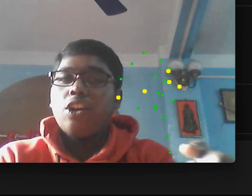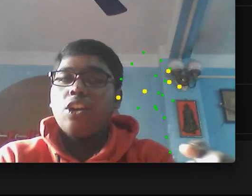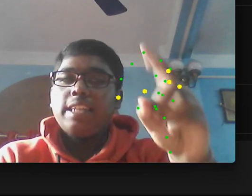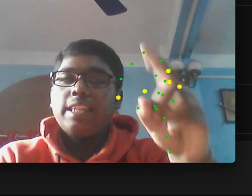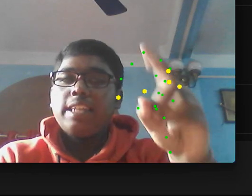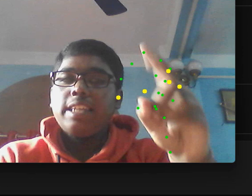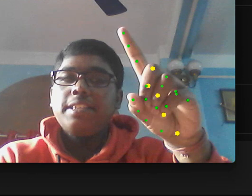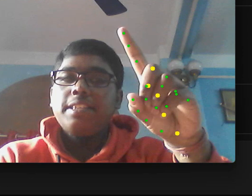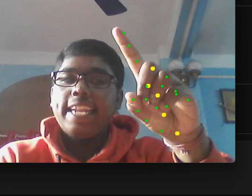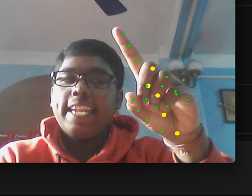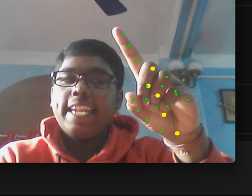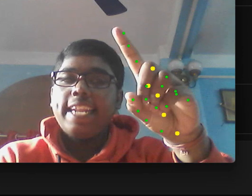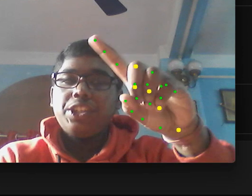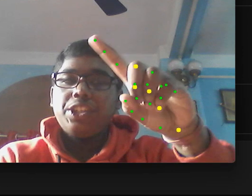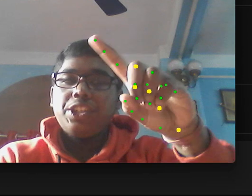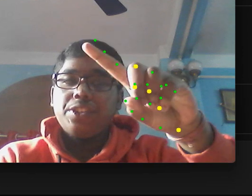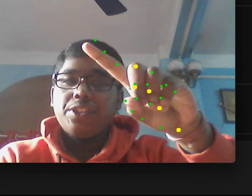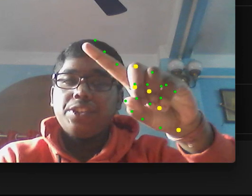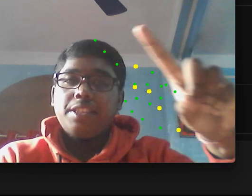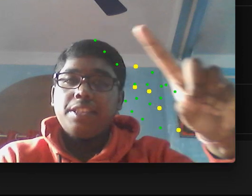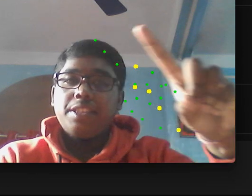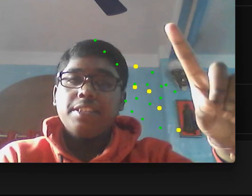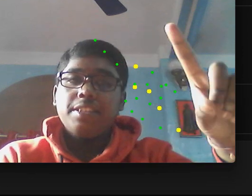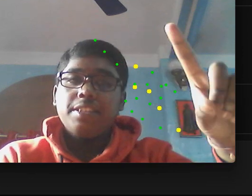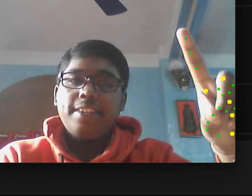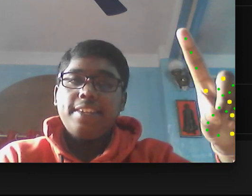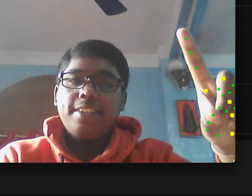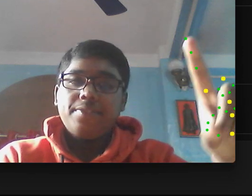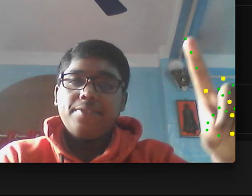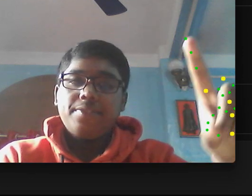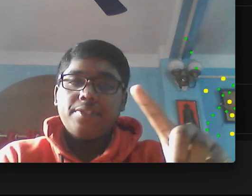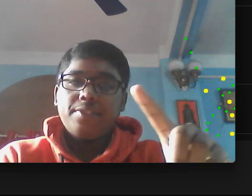motion complex, that is the Z and H. This is the